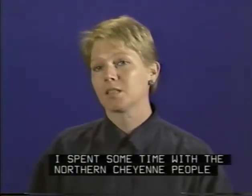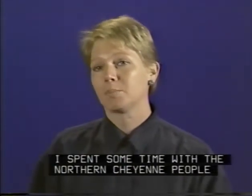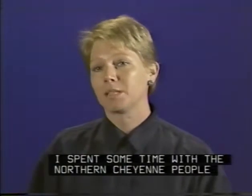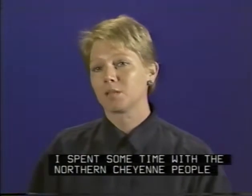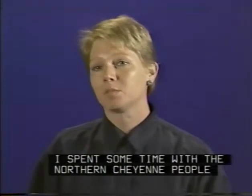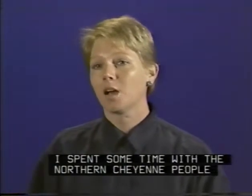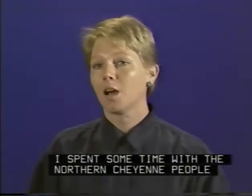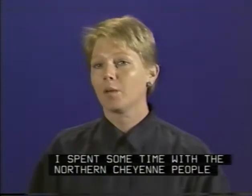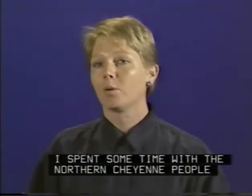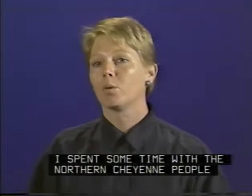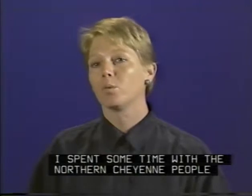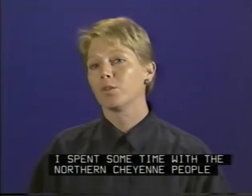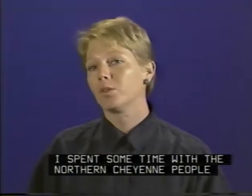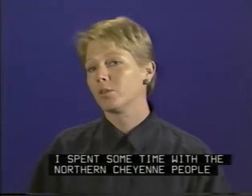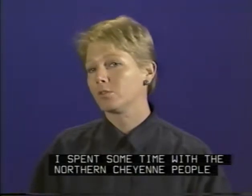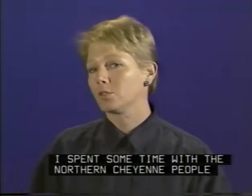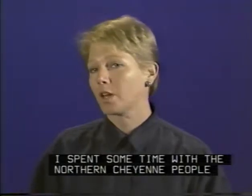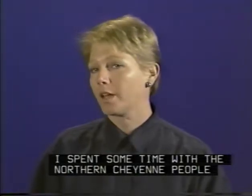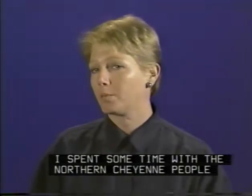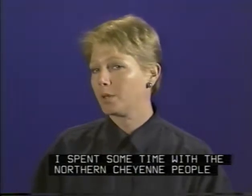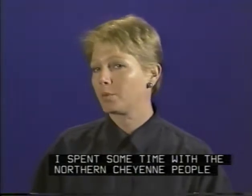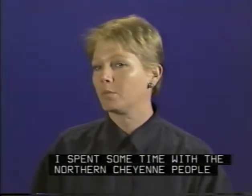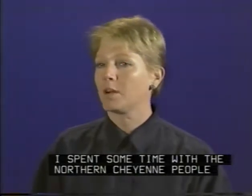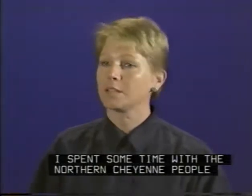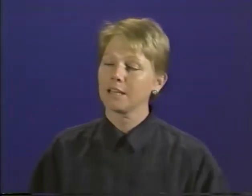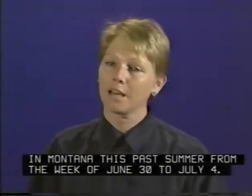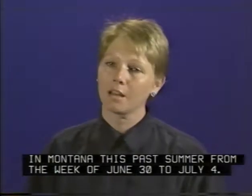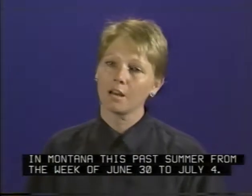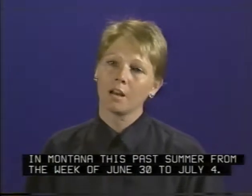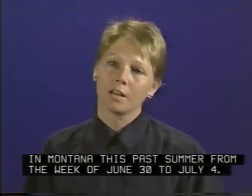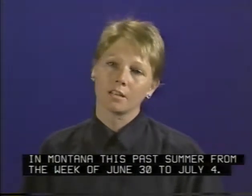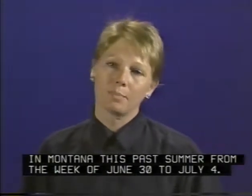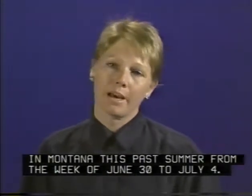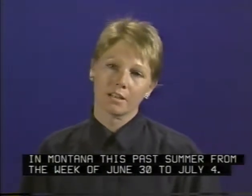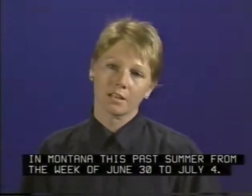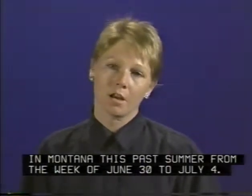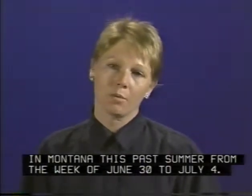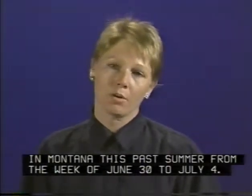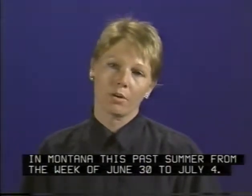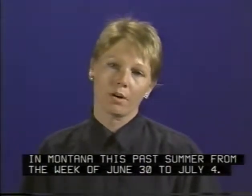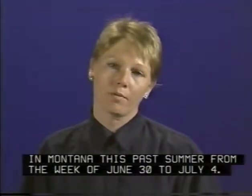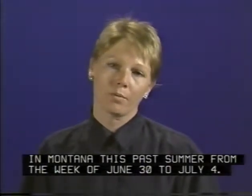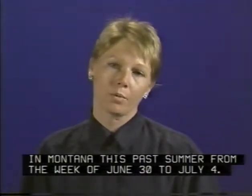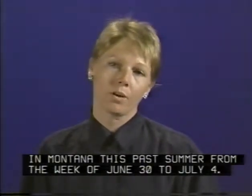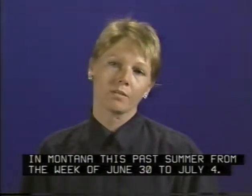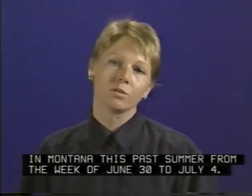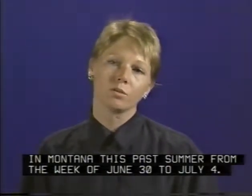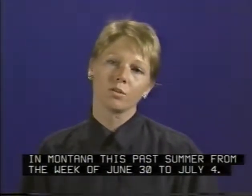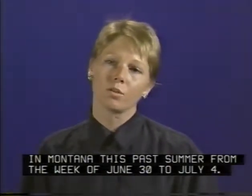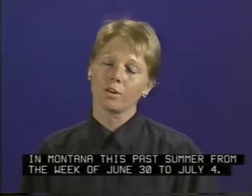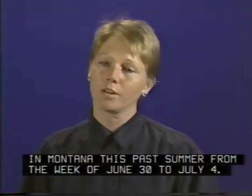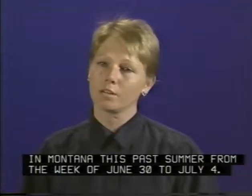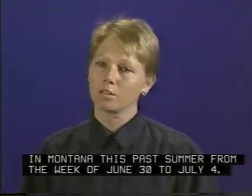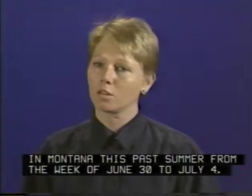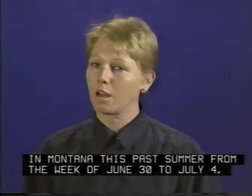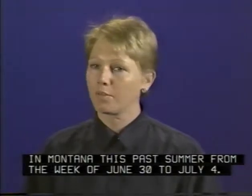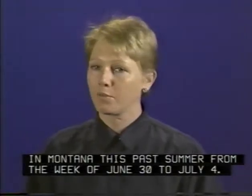spent some time with the Northern Cheyenne people in Montana this past summer from the week of June 30th to July